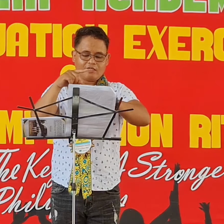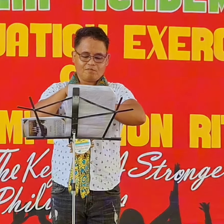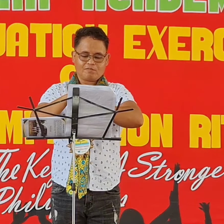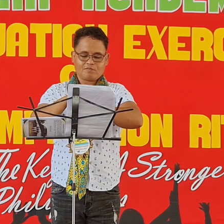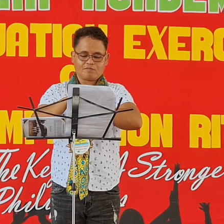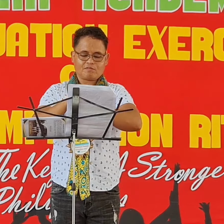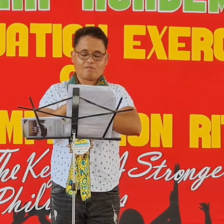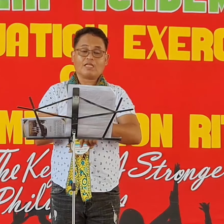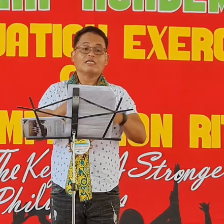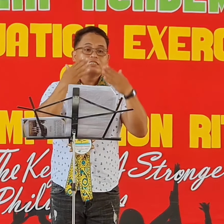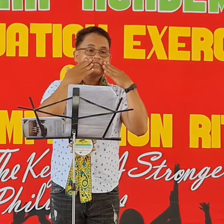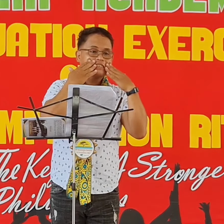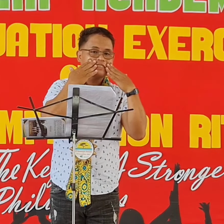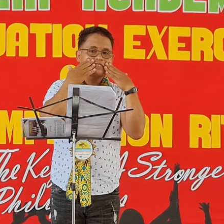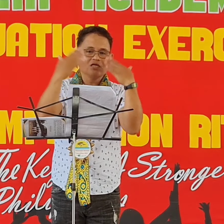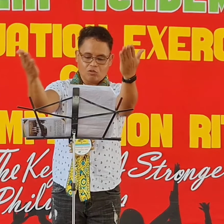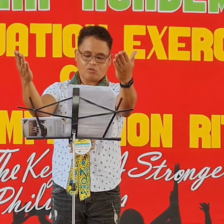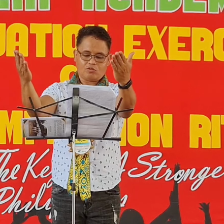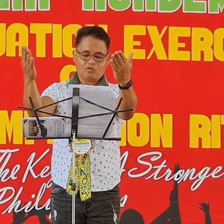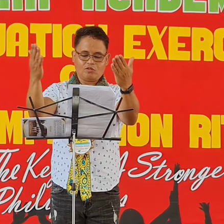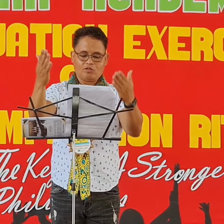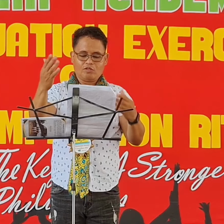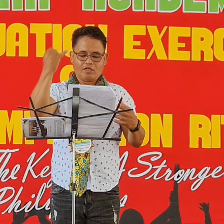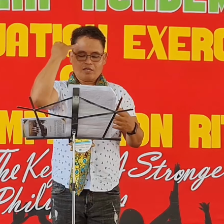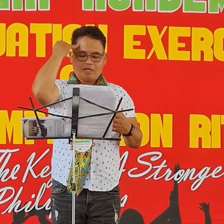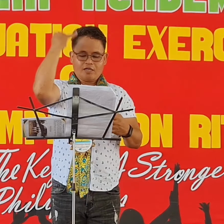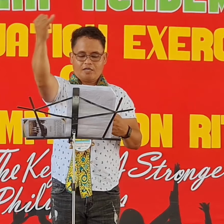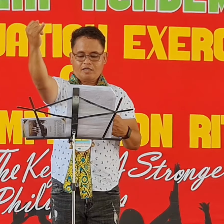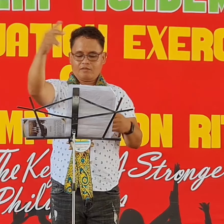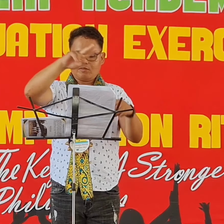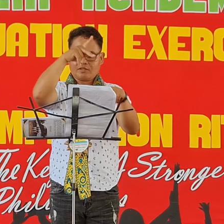I also would like to use this opportunity to think idea Philippines.